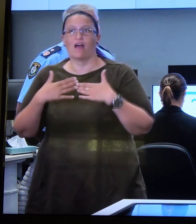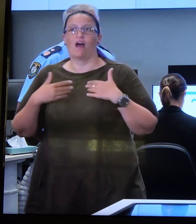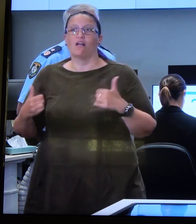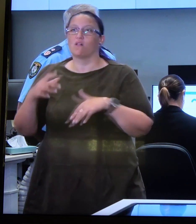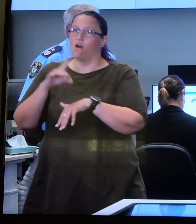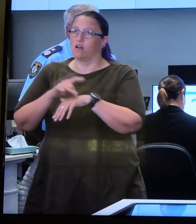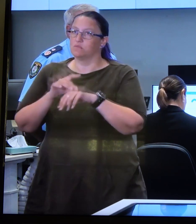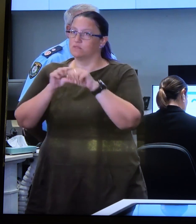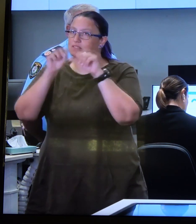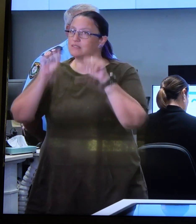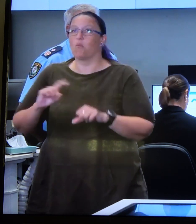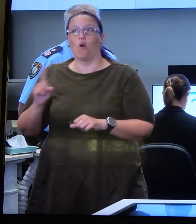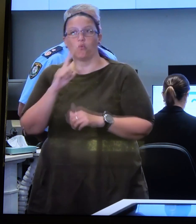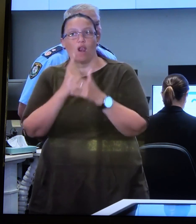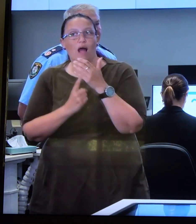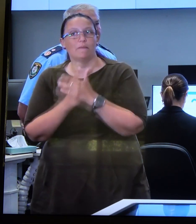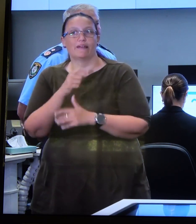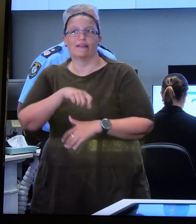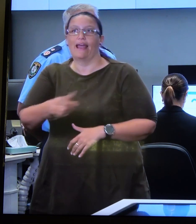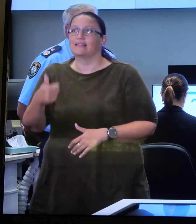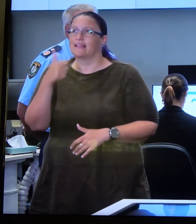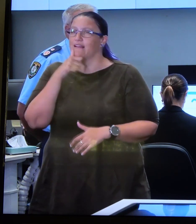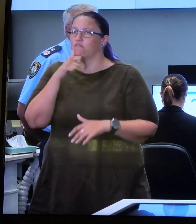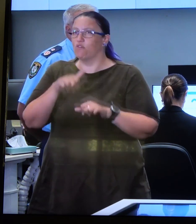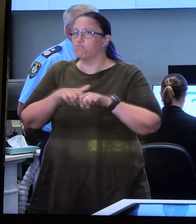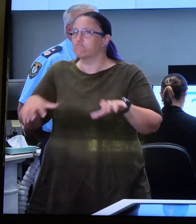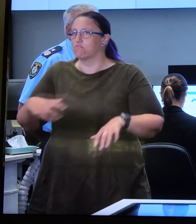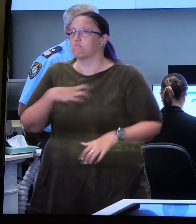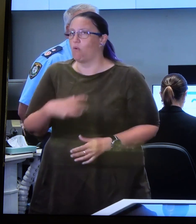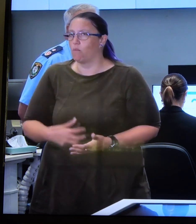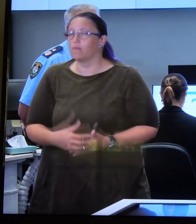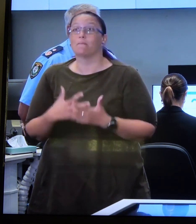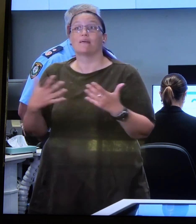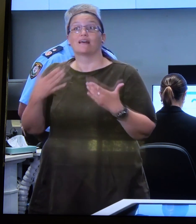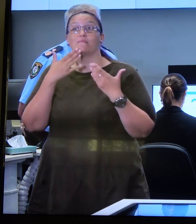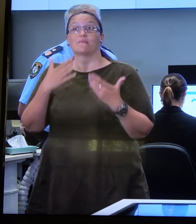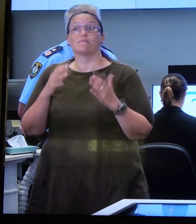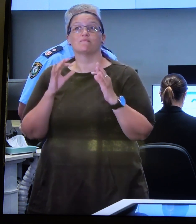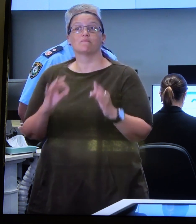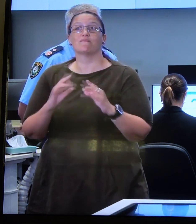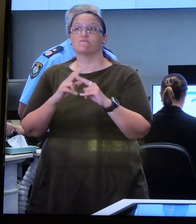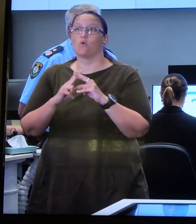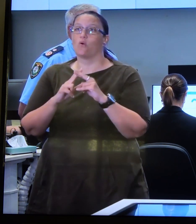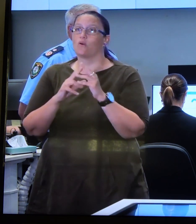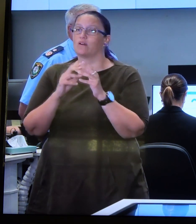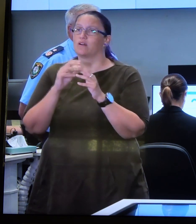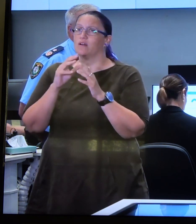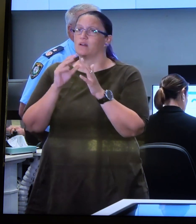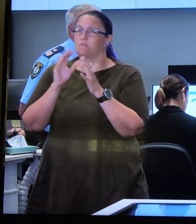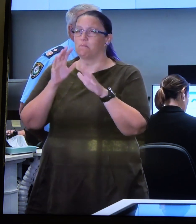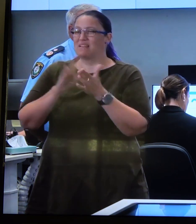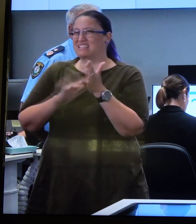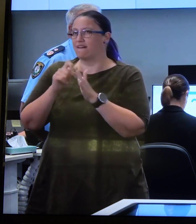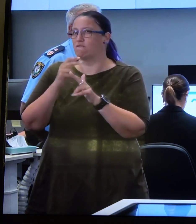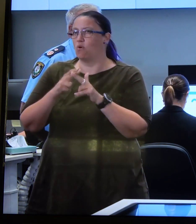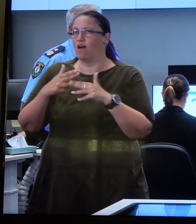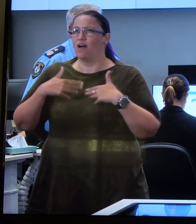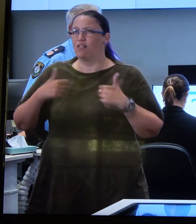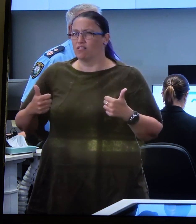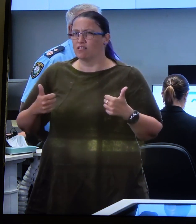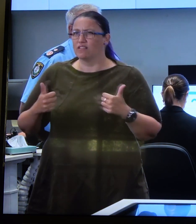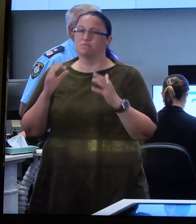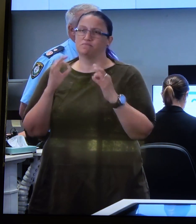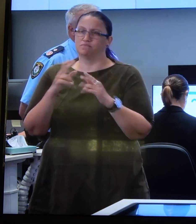that's likely to occur. Can I also thank the Minister for Health in particular for supporting us in this big integration move. It's been a